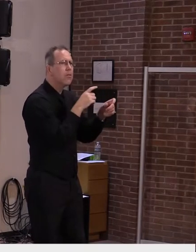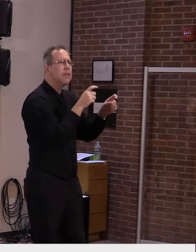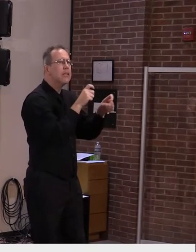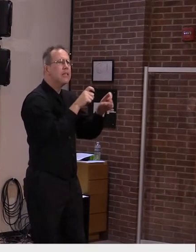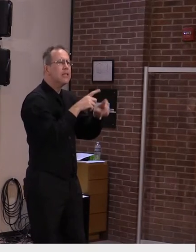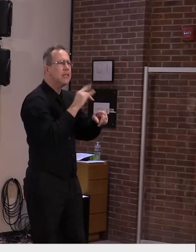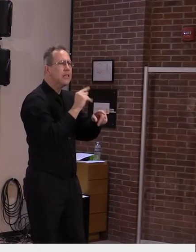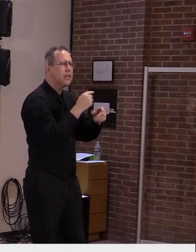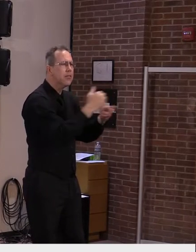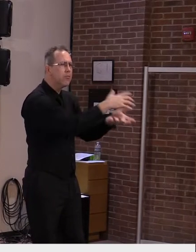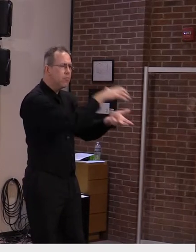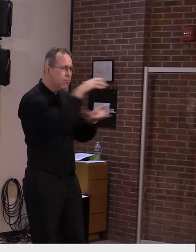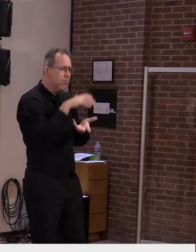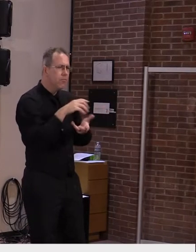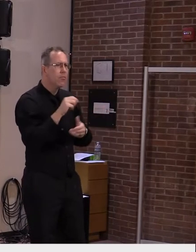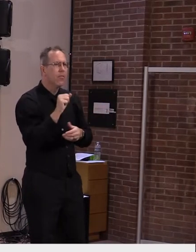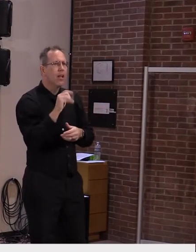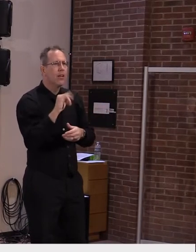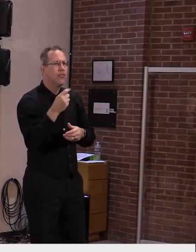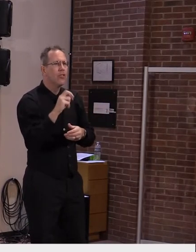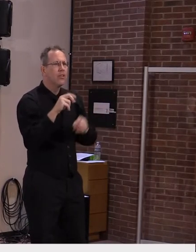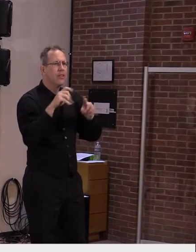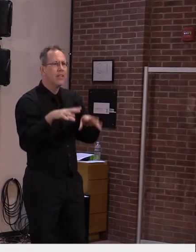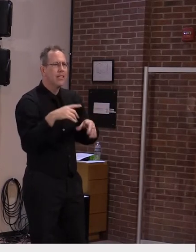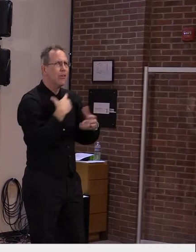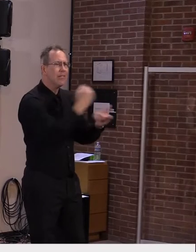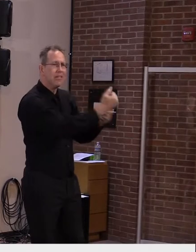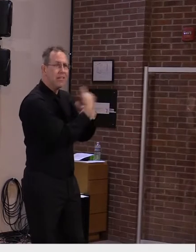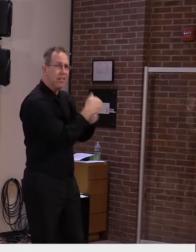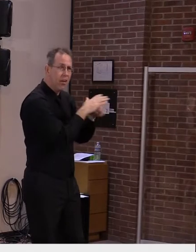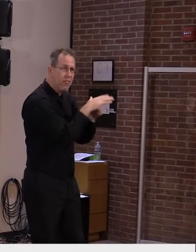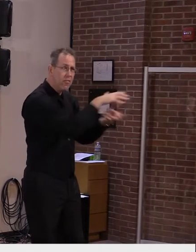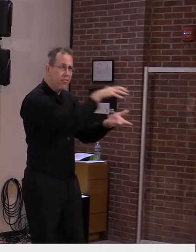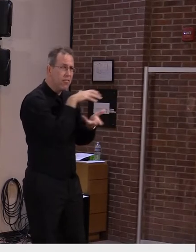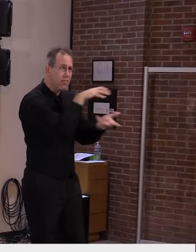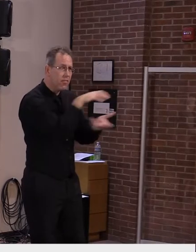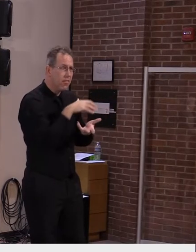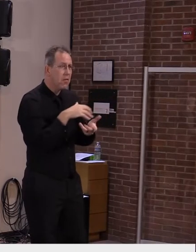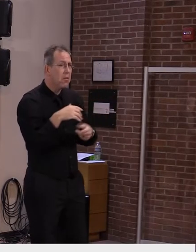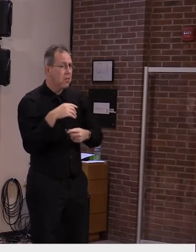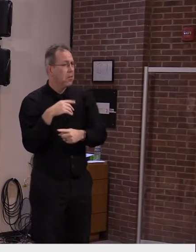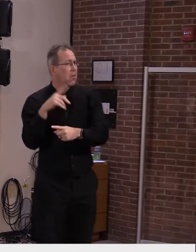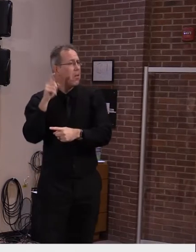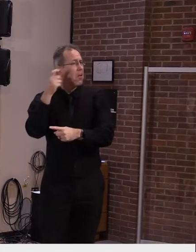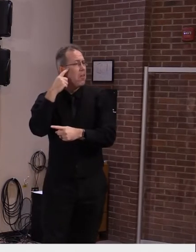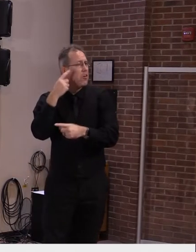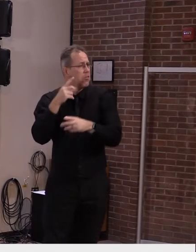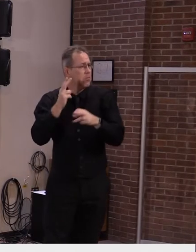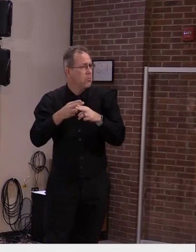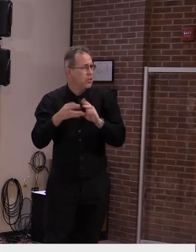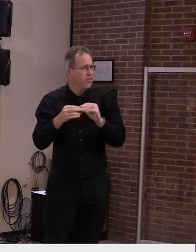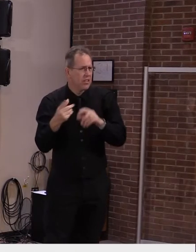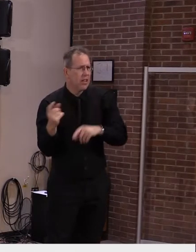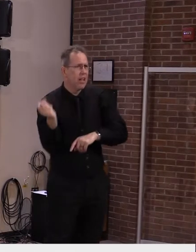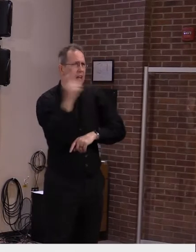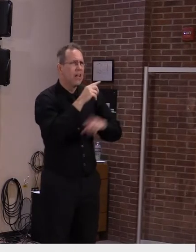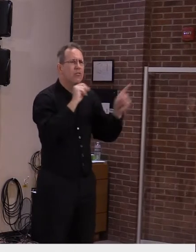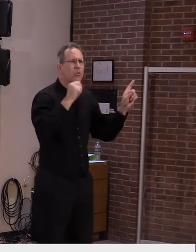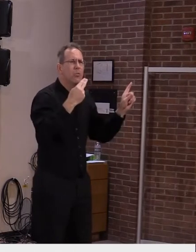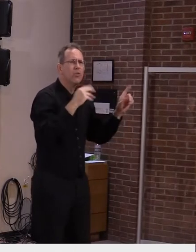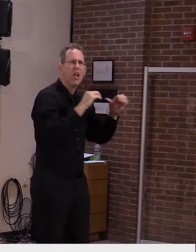House. The governor is also just mentioned we're also talking with a model that New Hampshire is doing